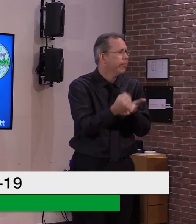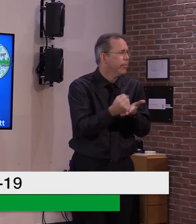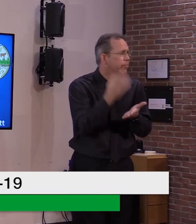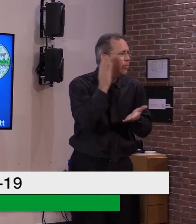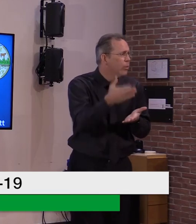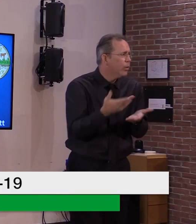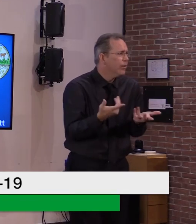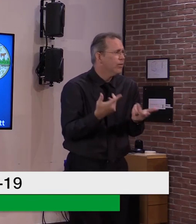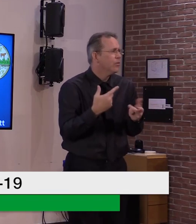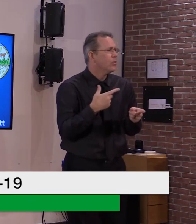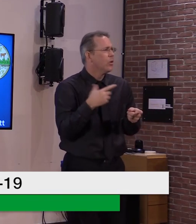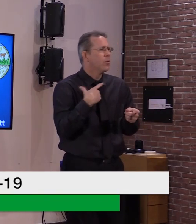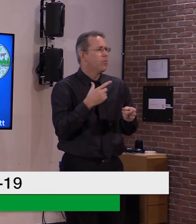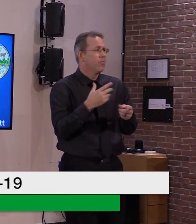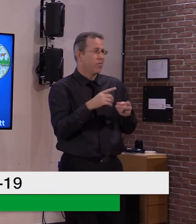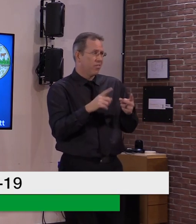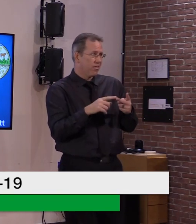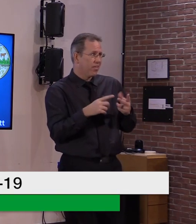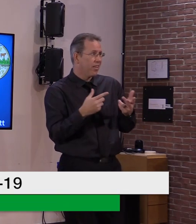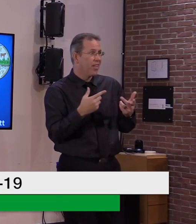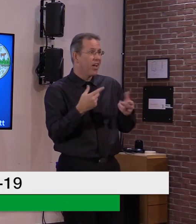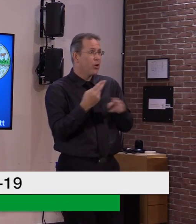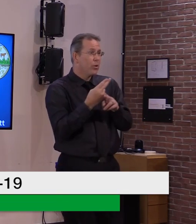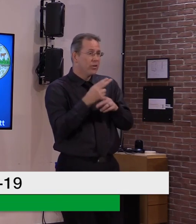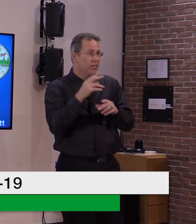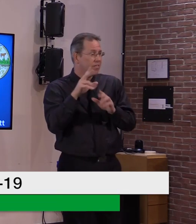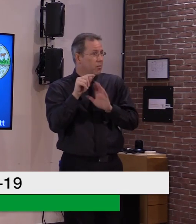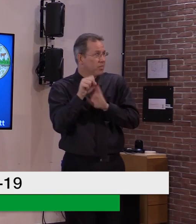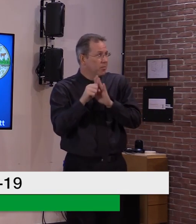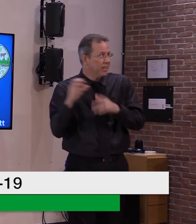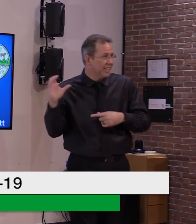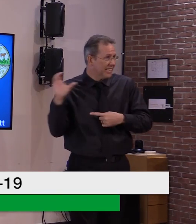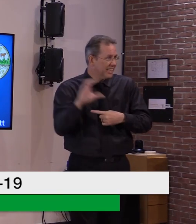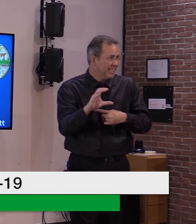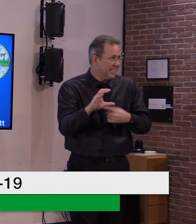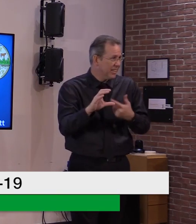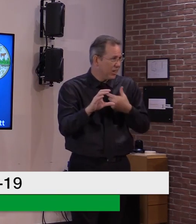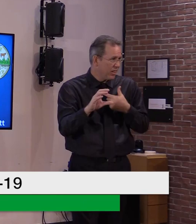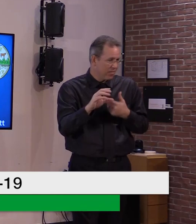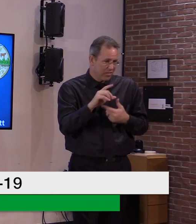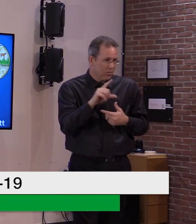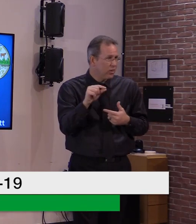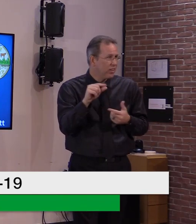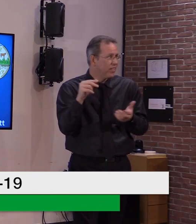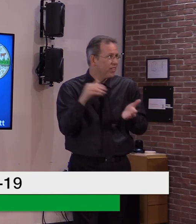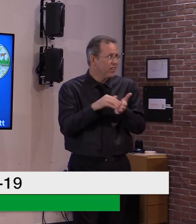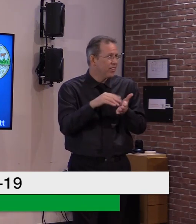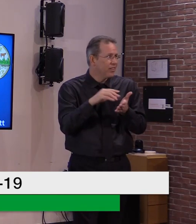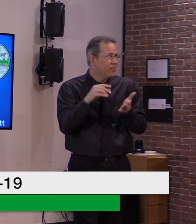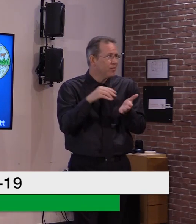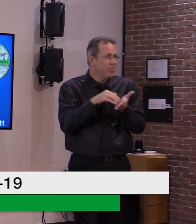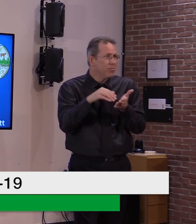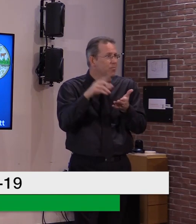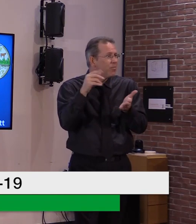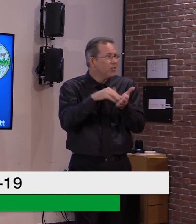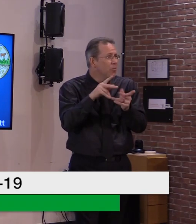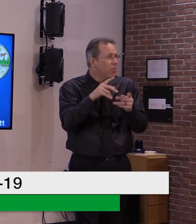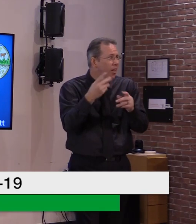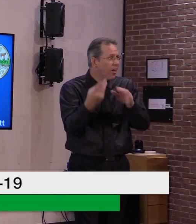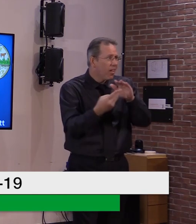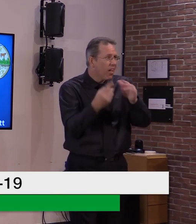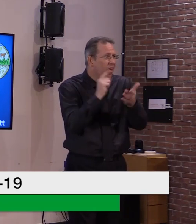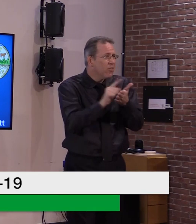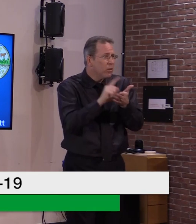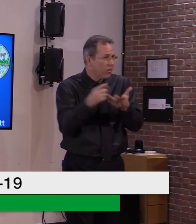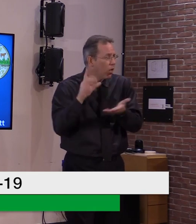we're talking you know tens of millions of dollars every single week that we don't have we can't dip into the to the